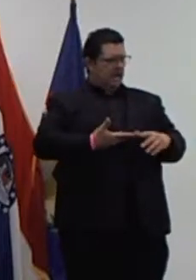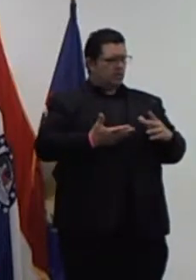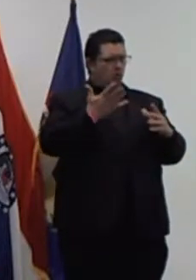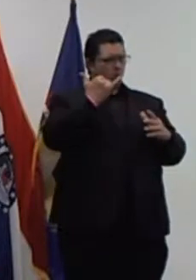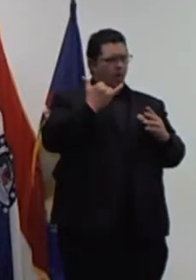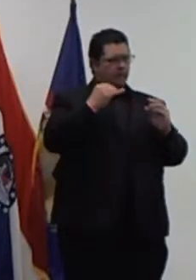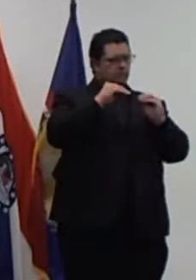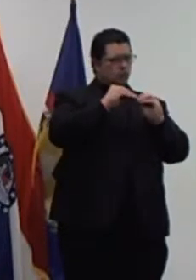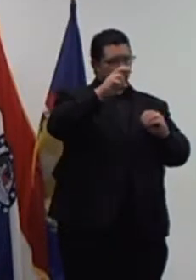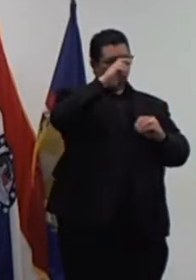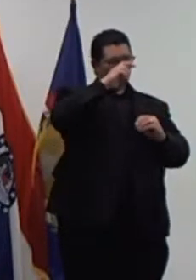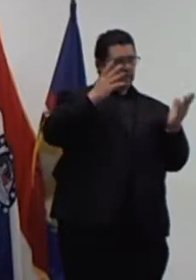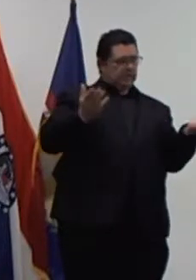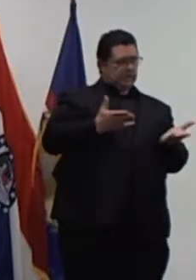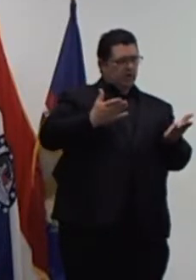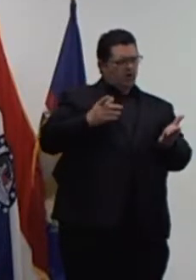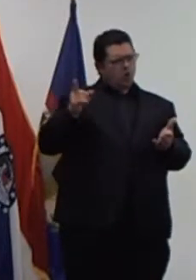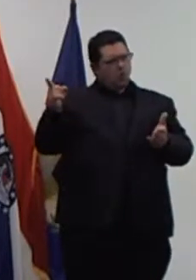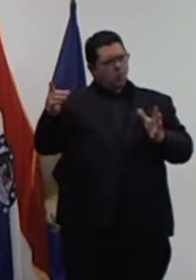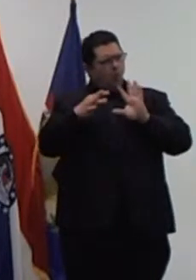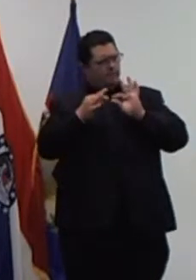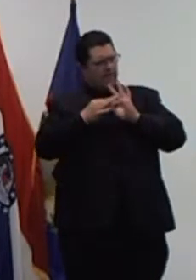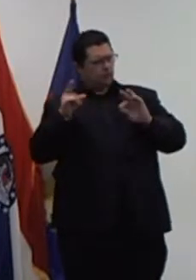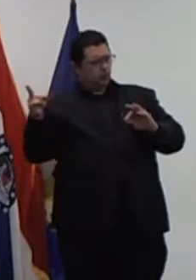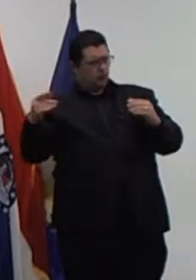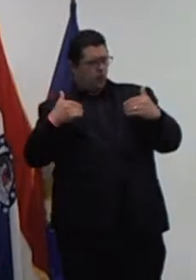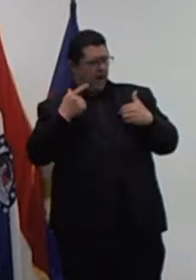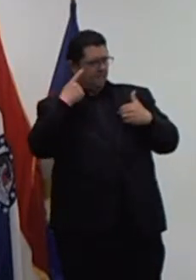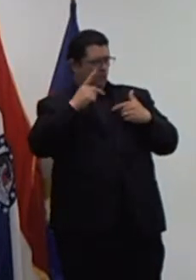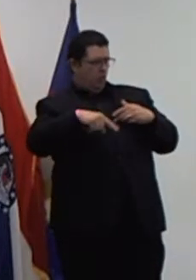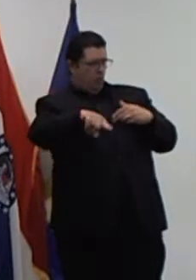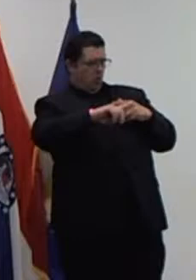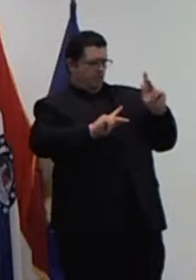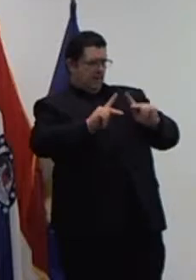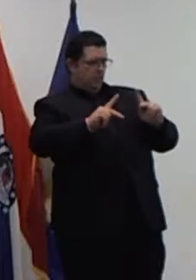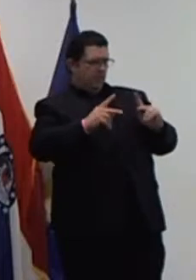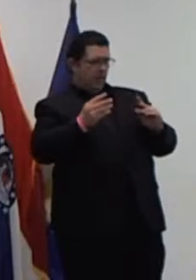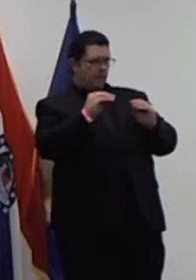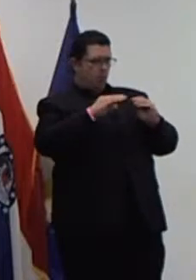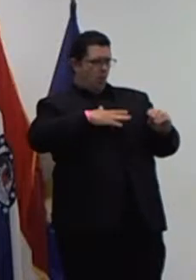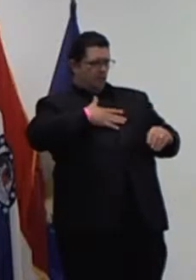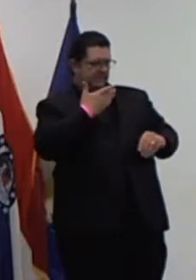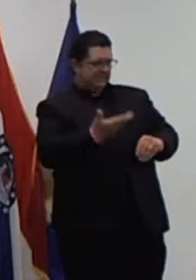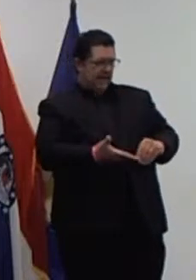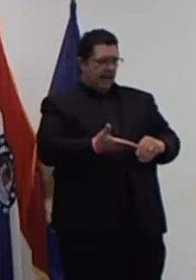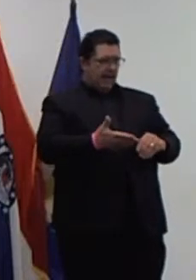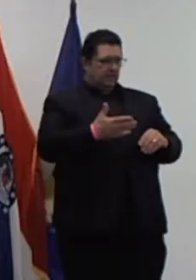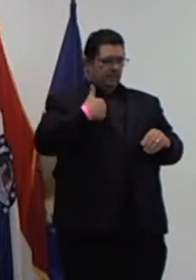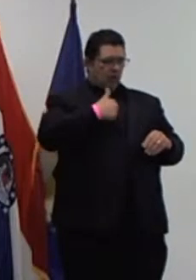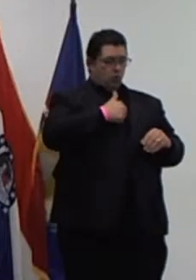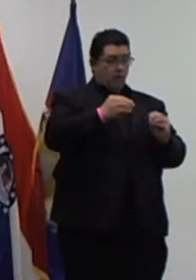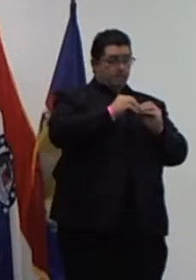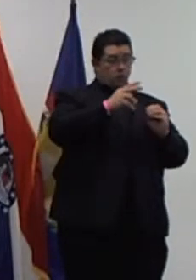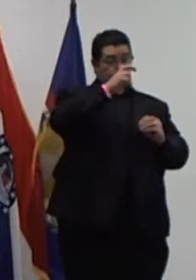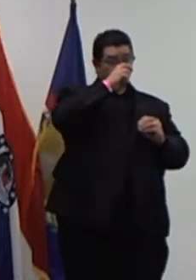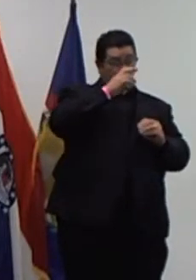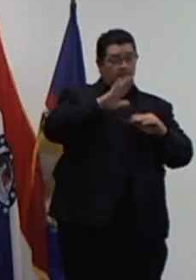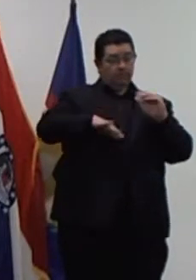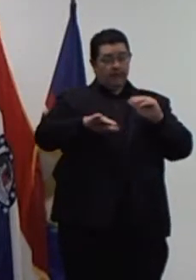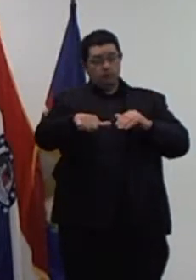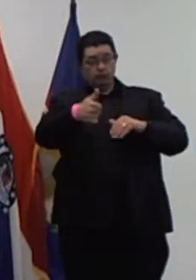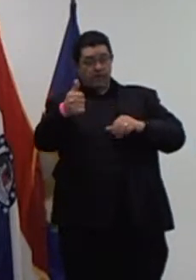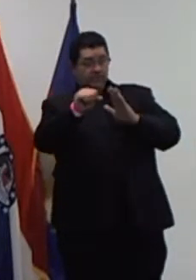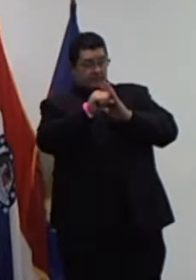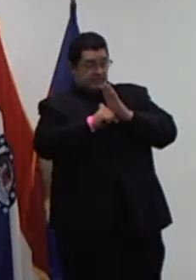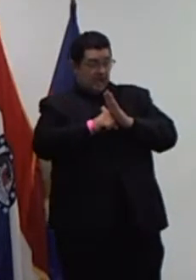message would you have for people that are upset that the county is more stringent than the state? Because people like Dr. Page would say,